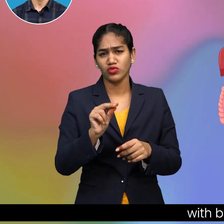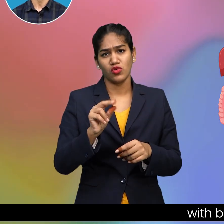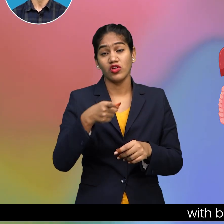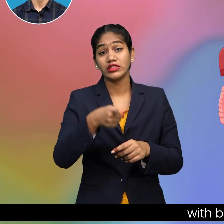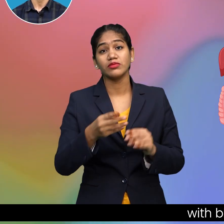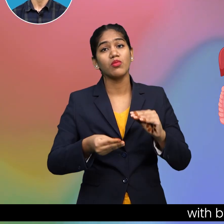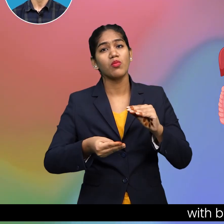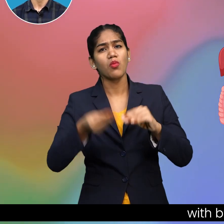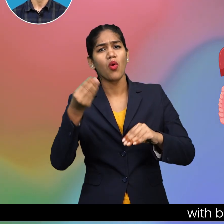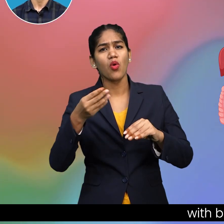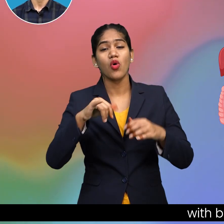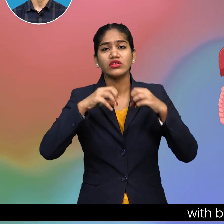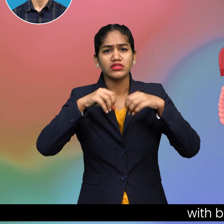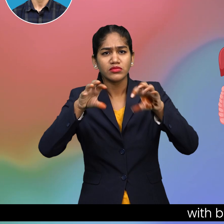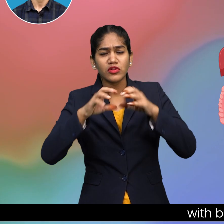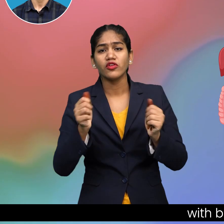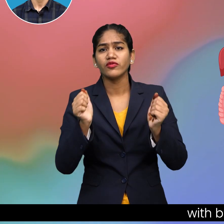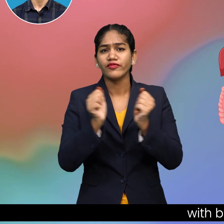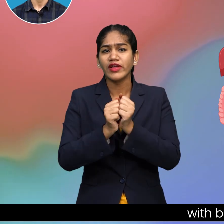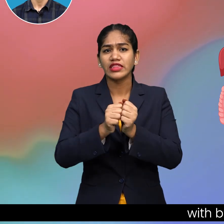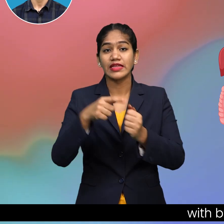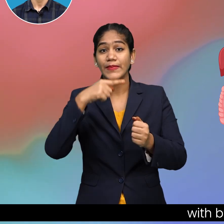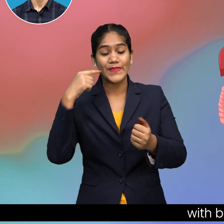blood vessels.